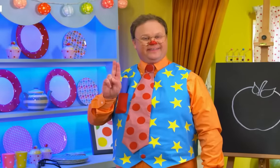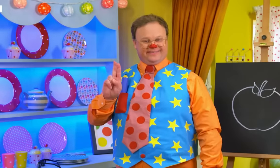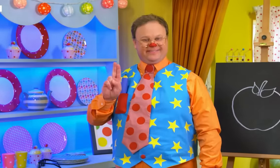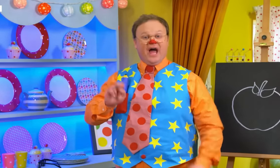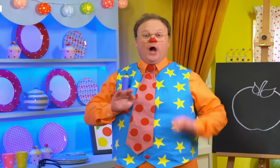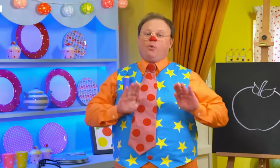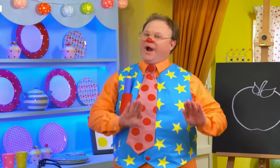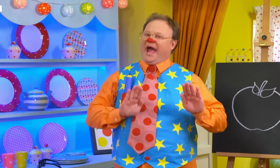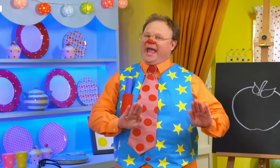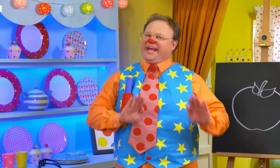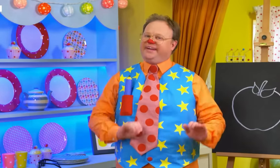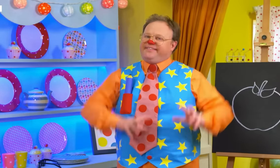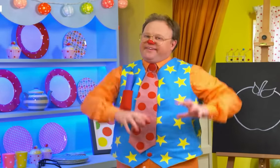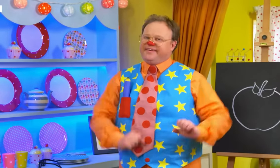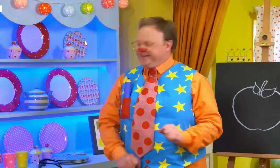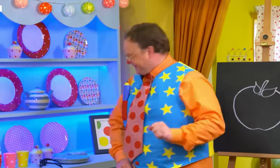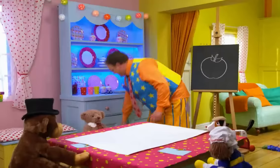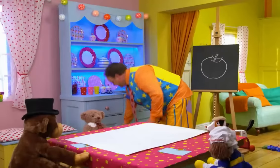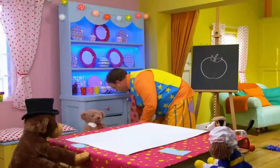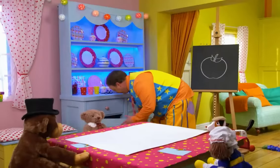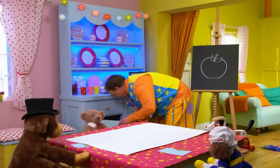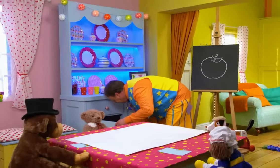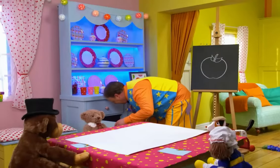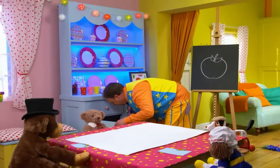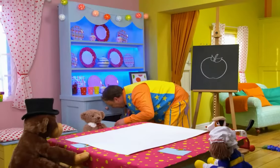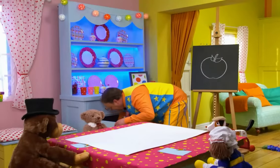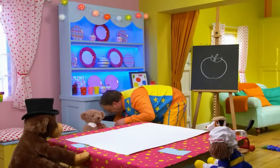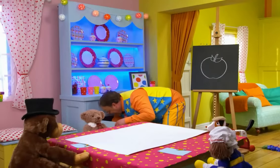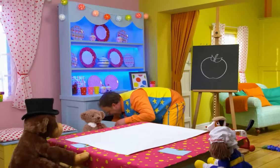Paintbrushes! Oh, wait. Aha!